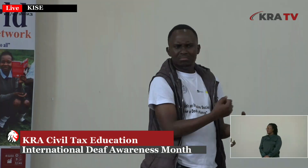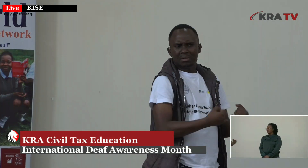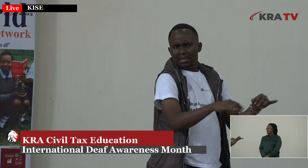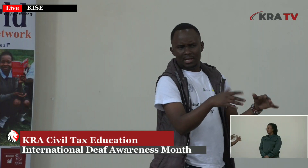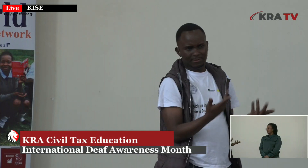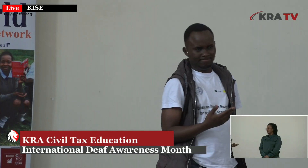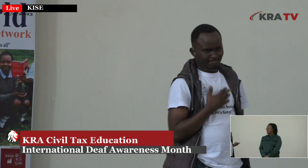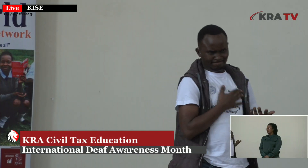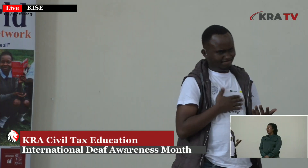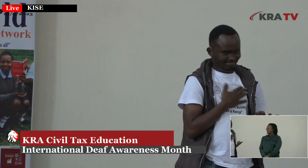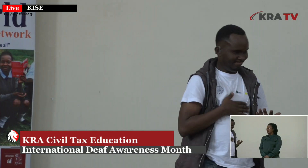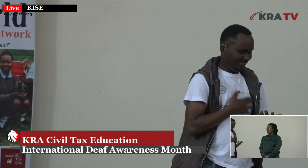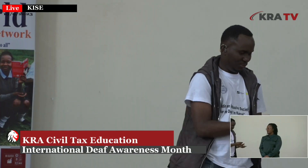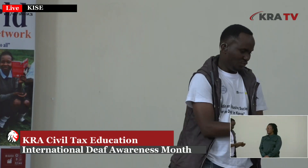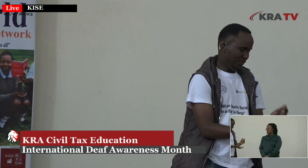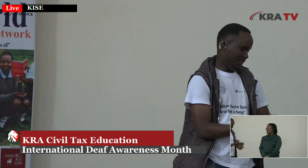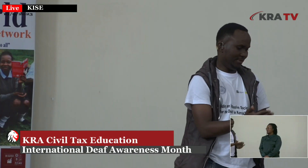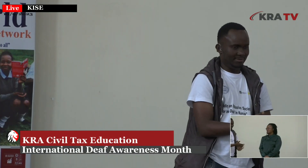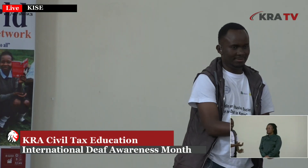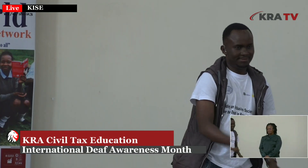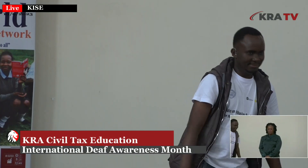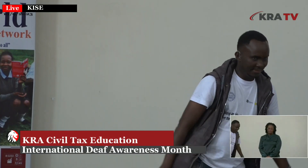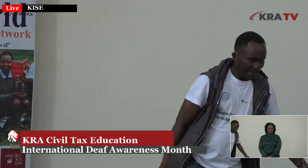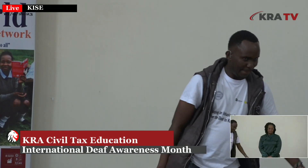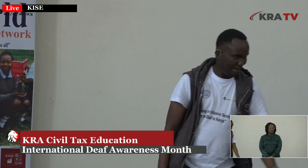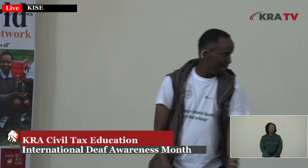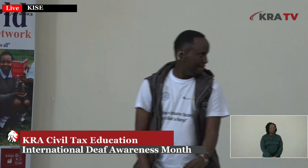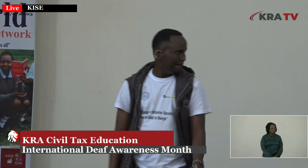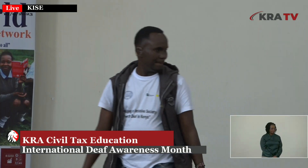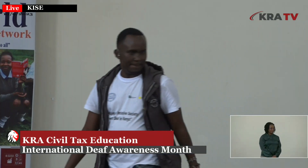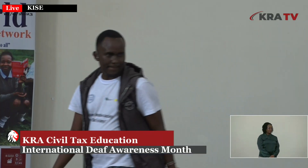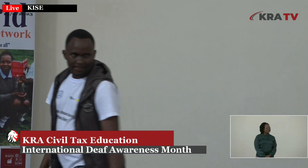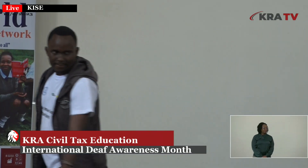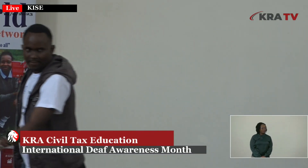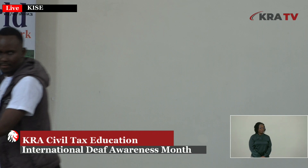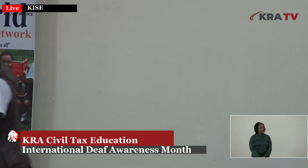anyone there. How are you going to implement all these proposals that have been